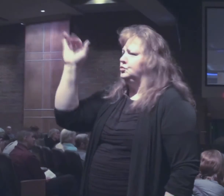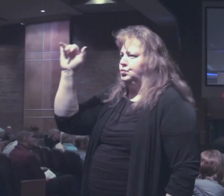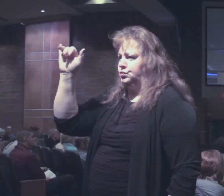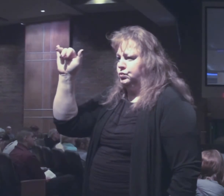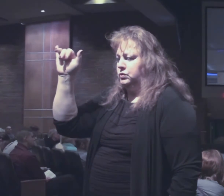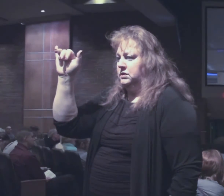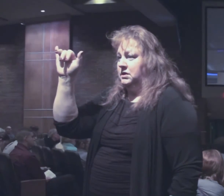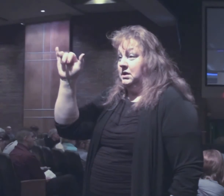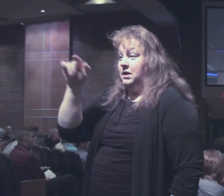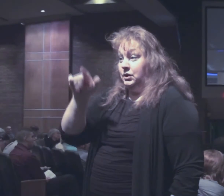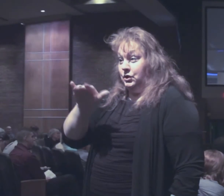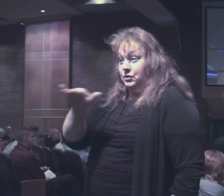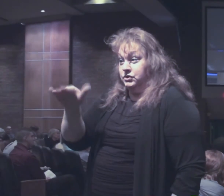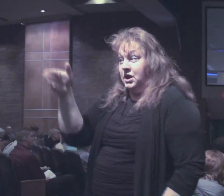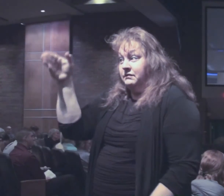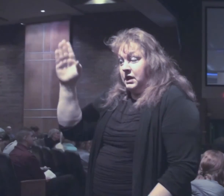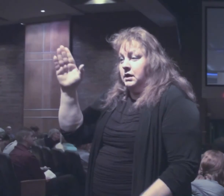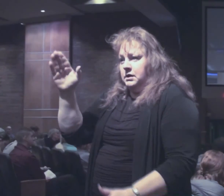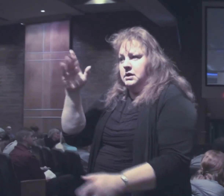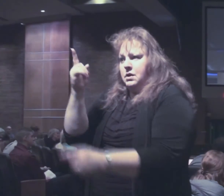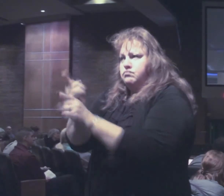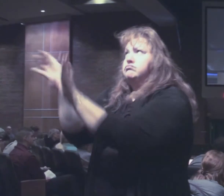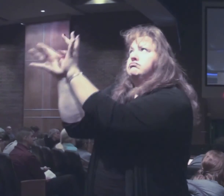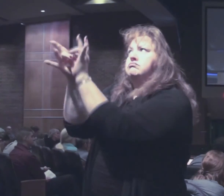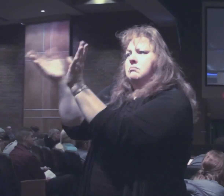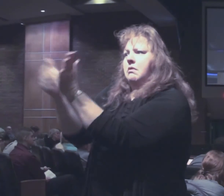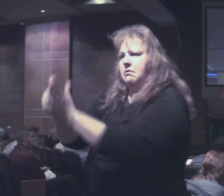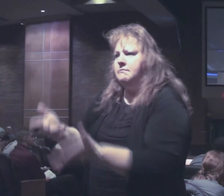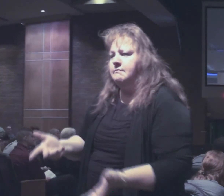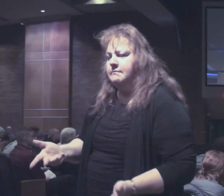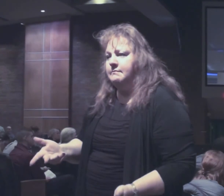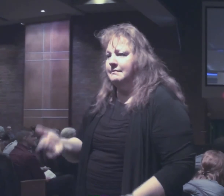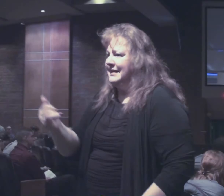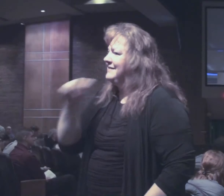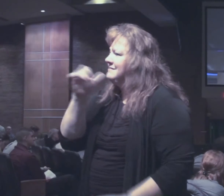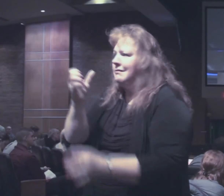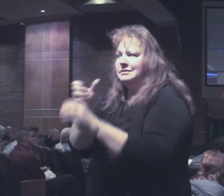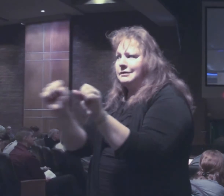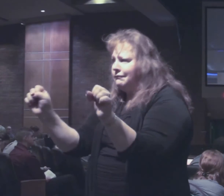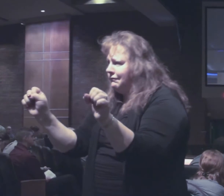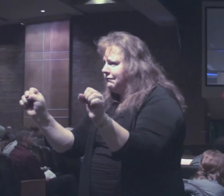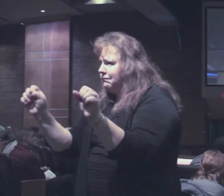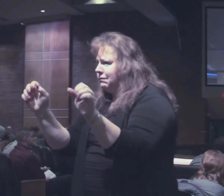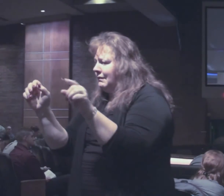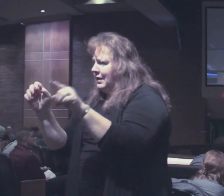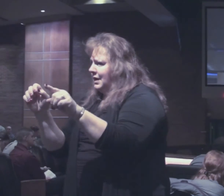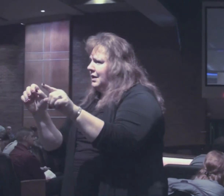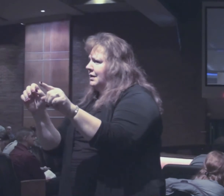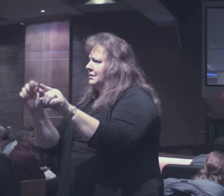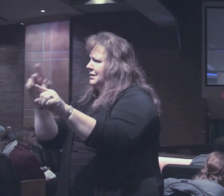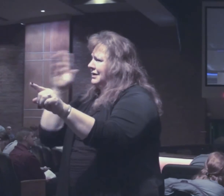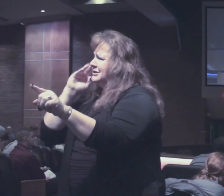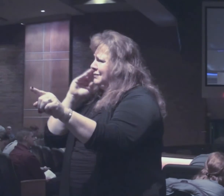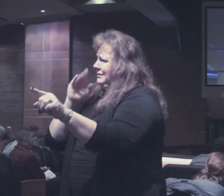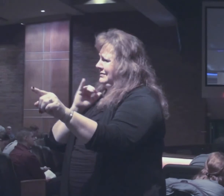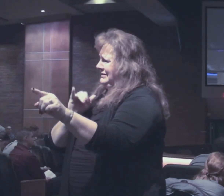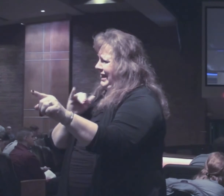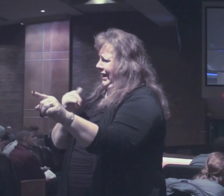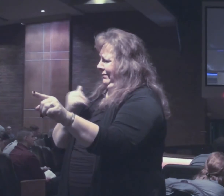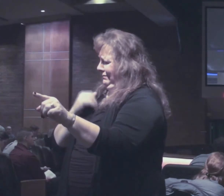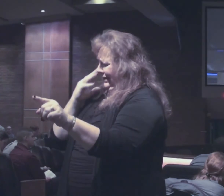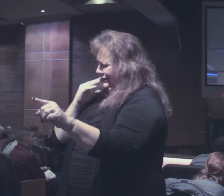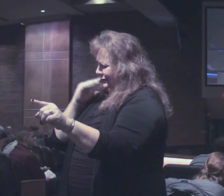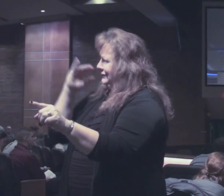If they're a child of God, I want them to get right with the Lord. If they're not saved, I want them to experience the same forgiveness